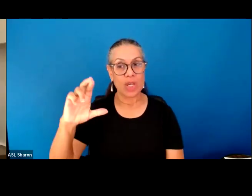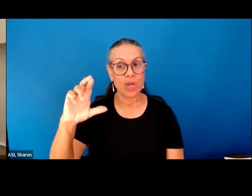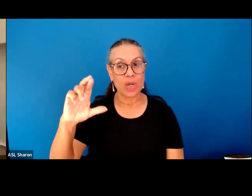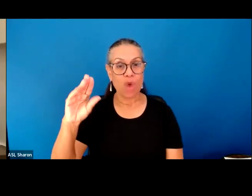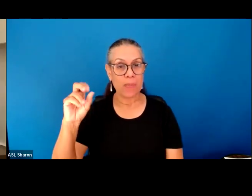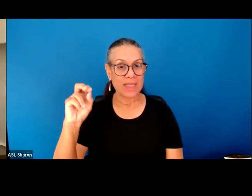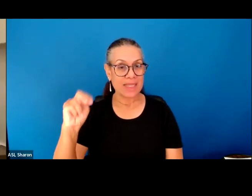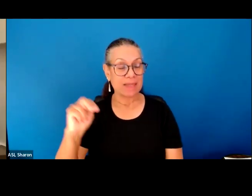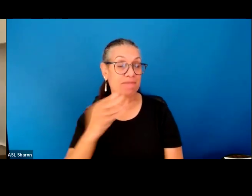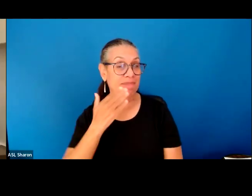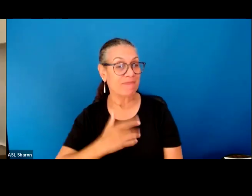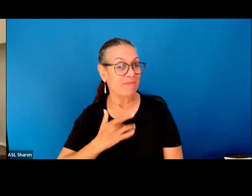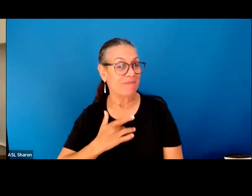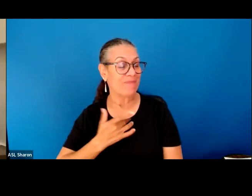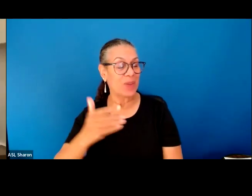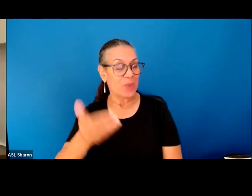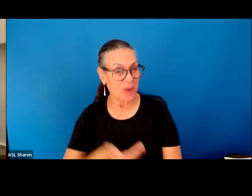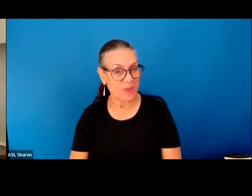welcome.